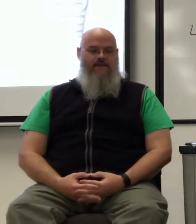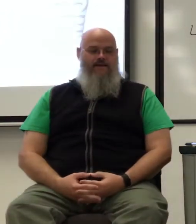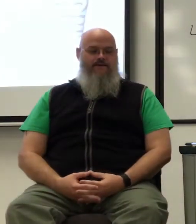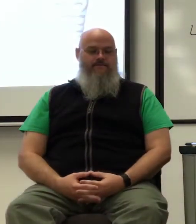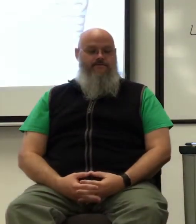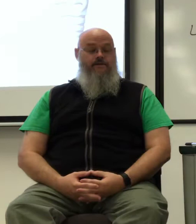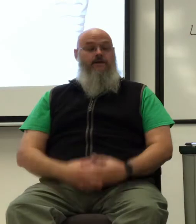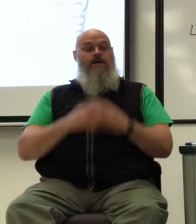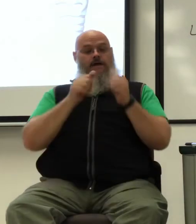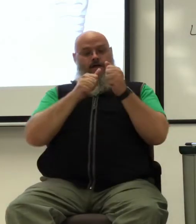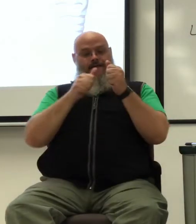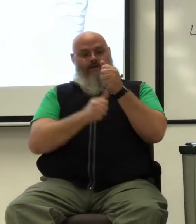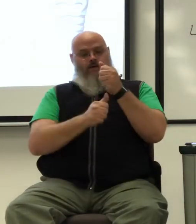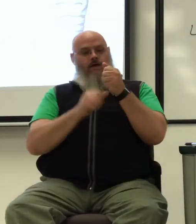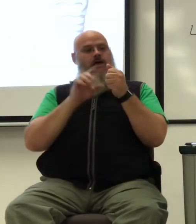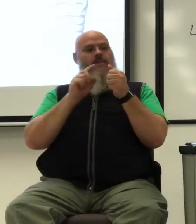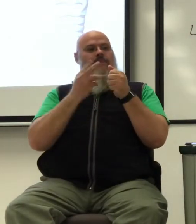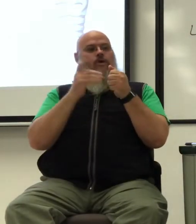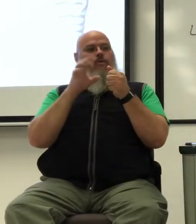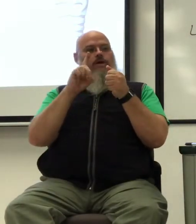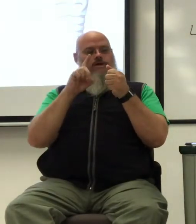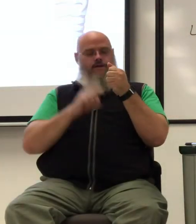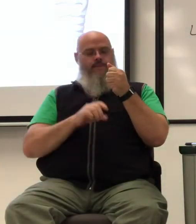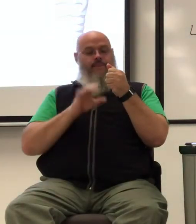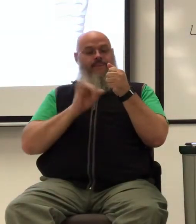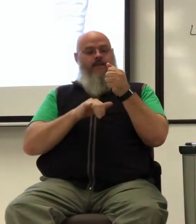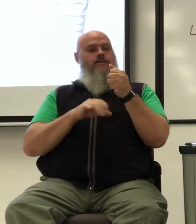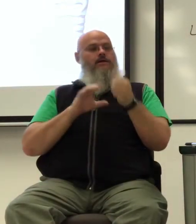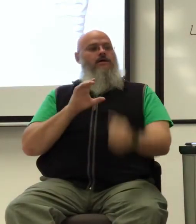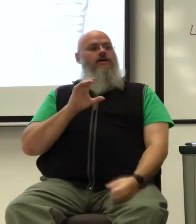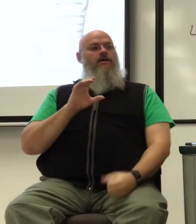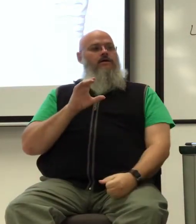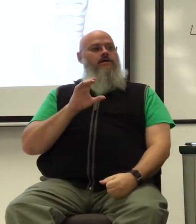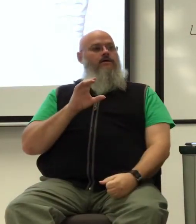Right below the thyroid cartilage is the cricoid cartilage.